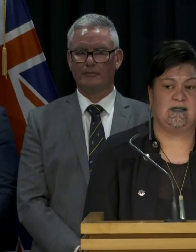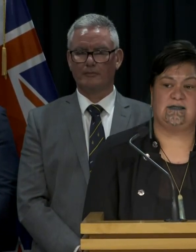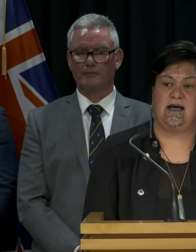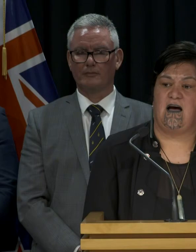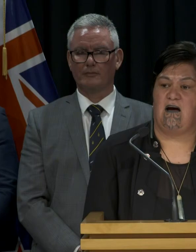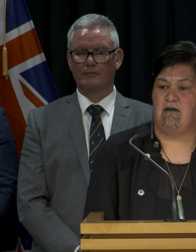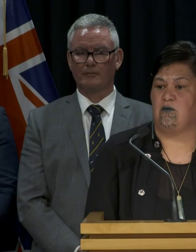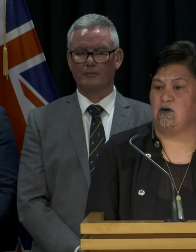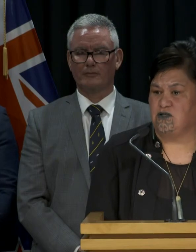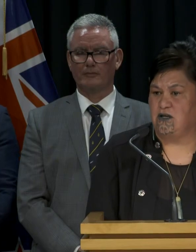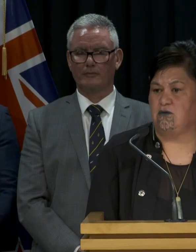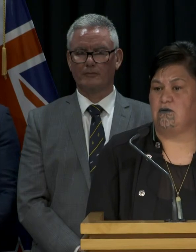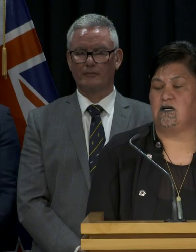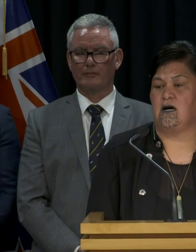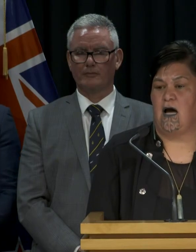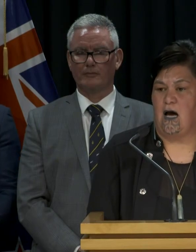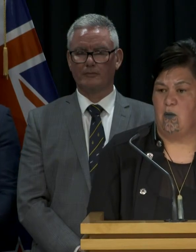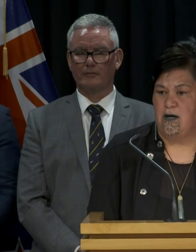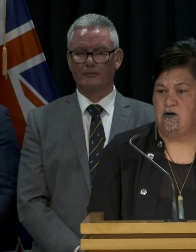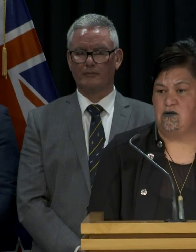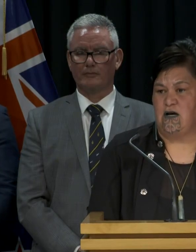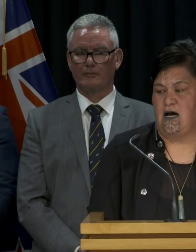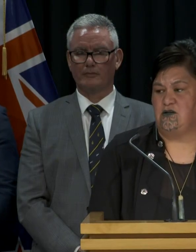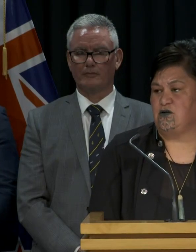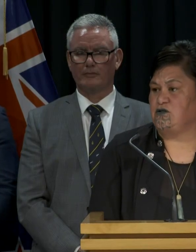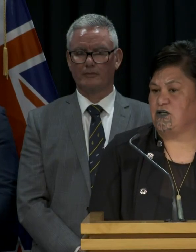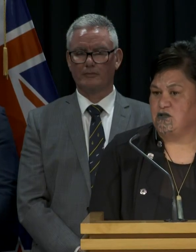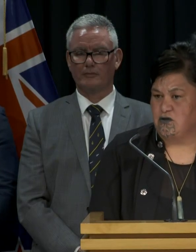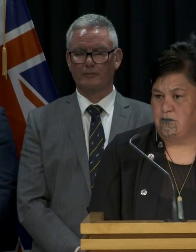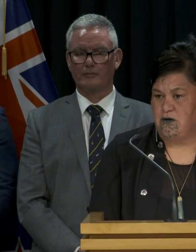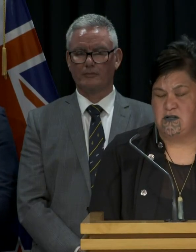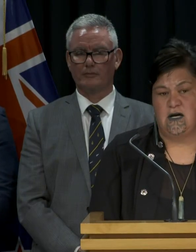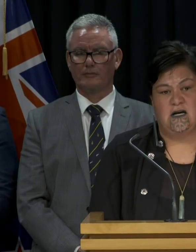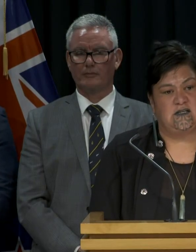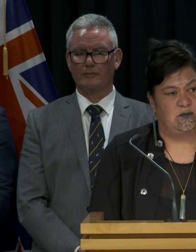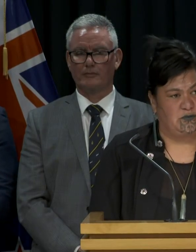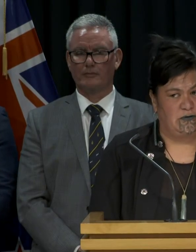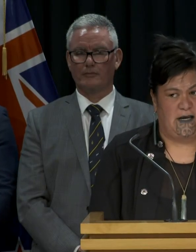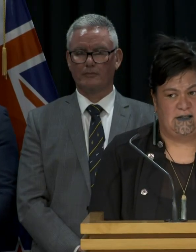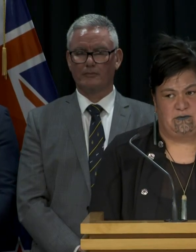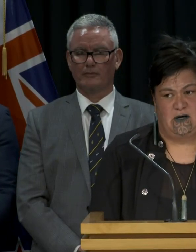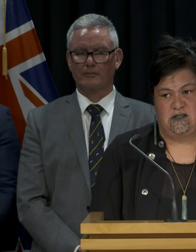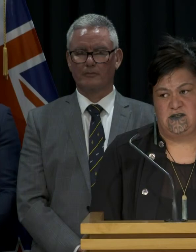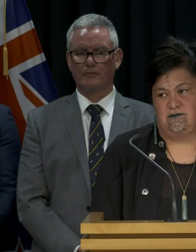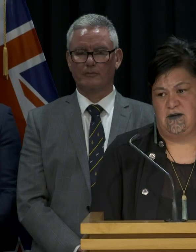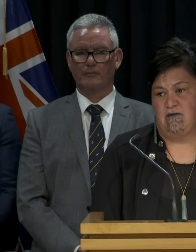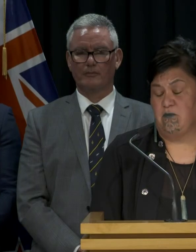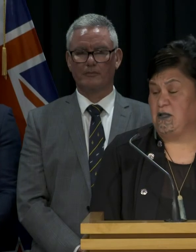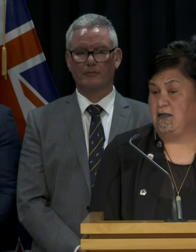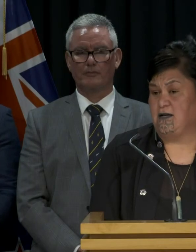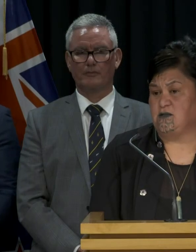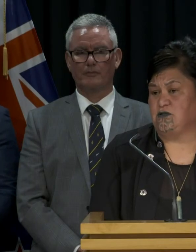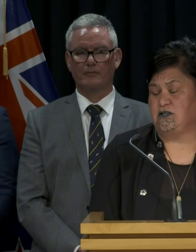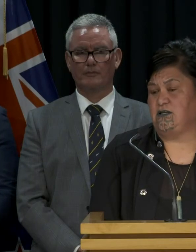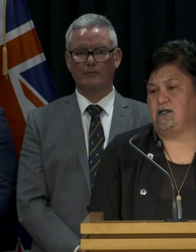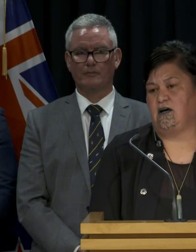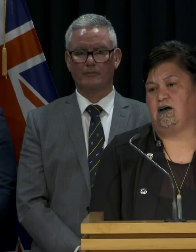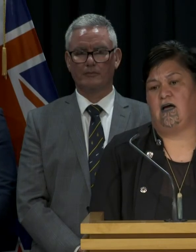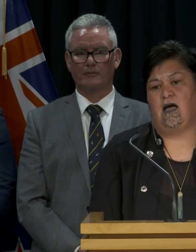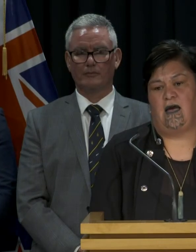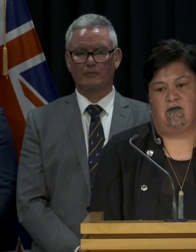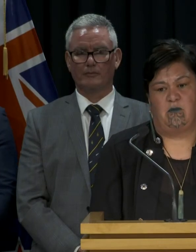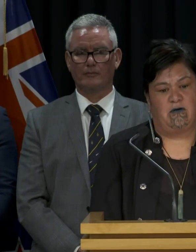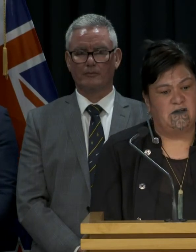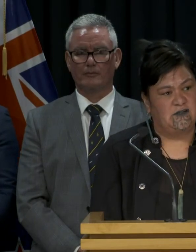back to us around what she thought we could do to contribute to the broader aspirations of the government, and that's what she did.